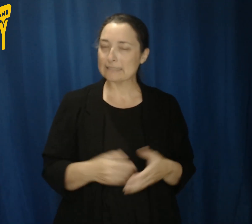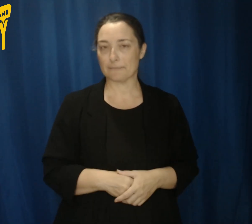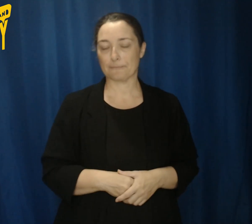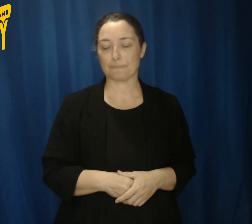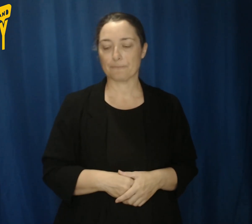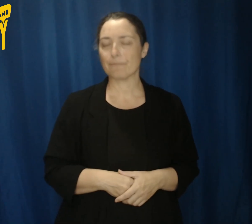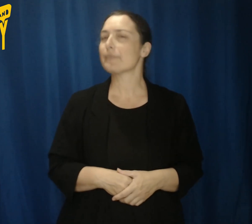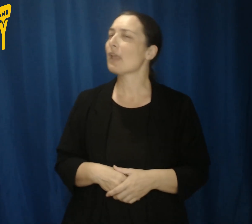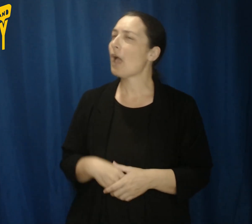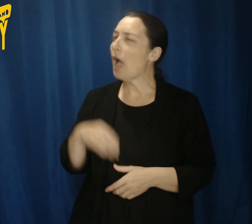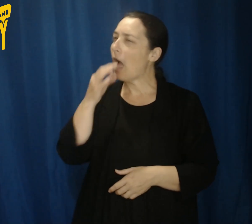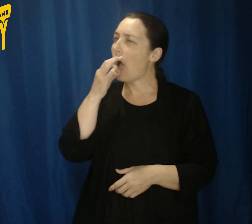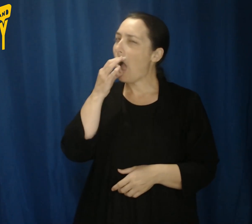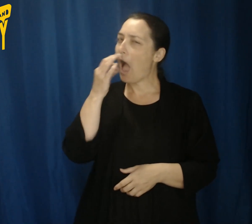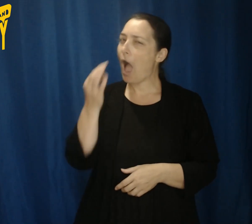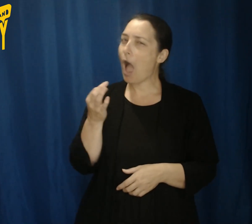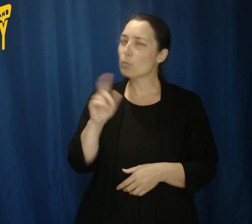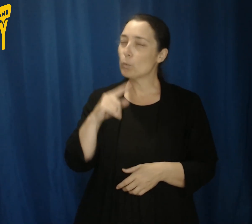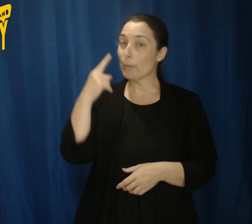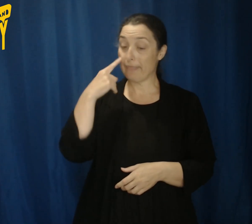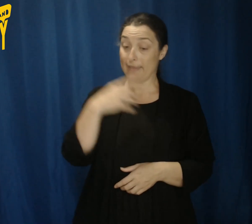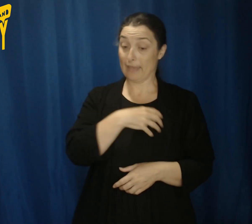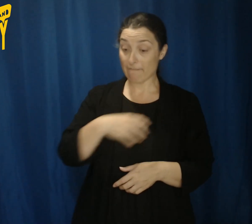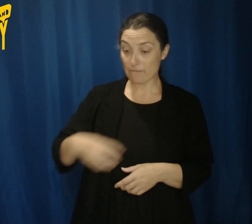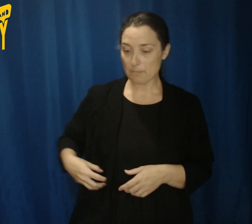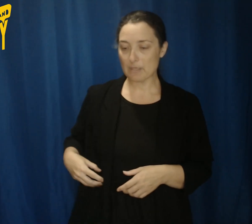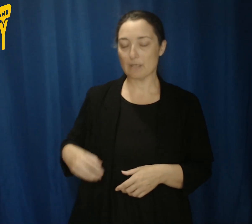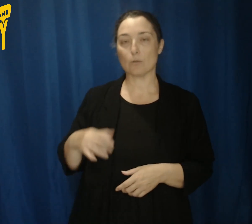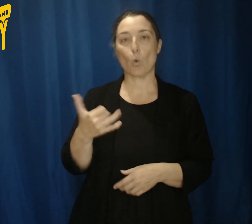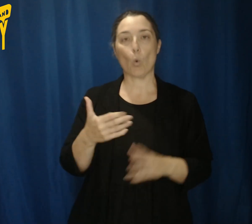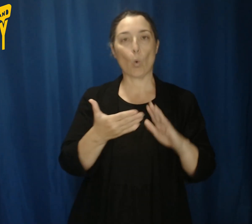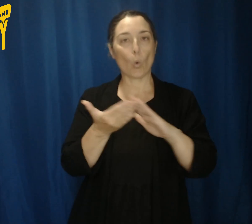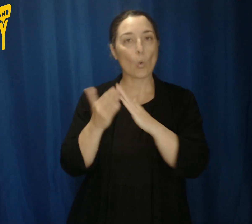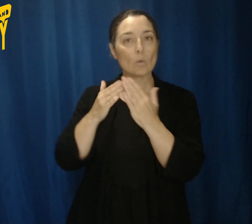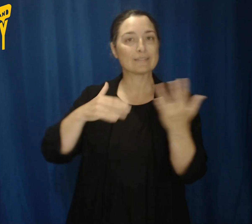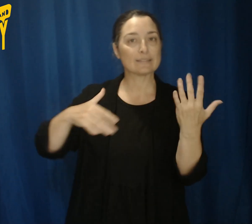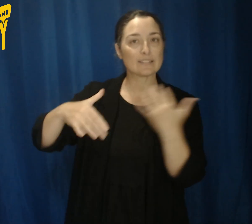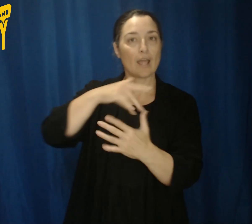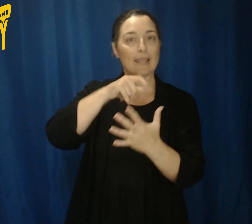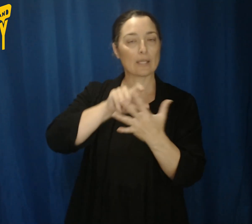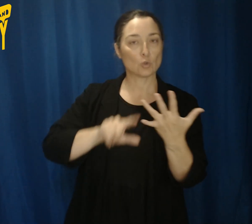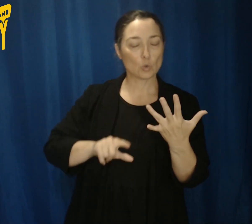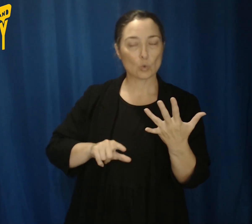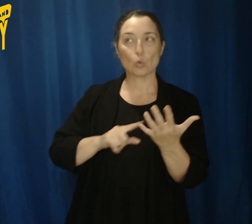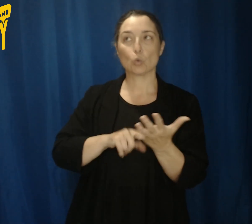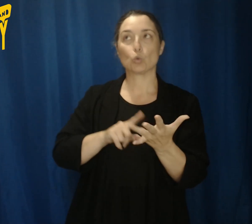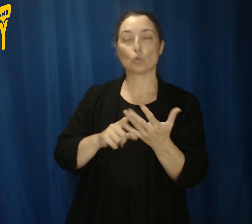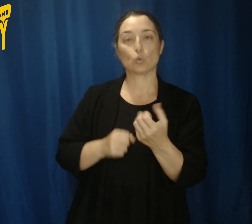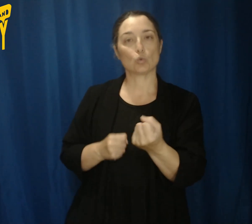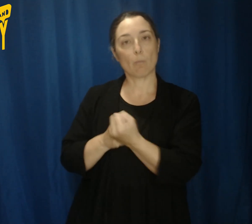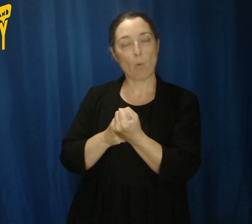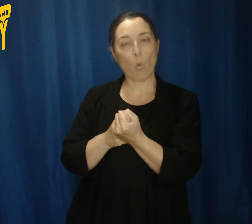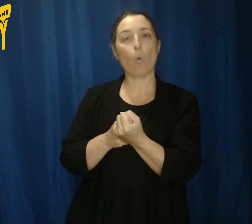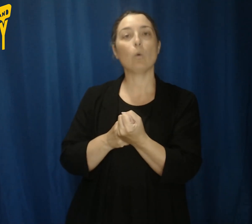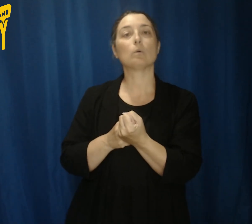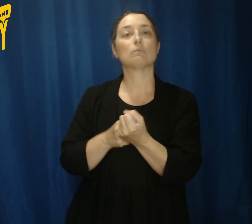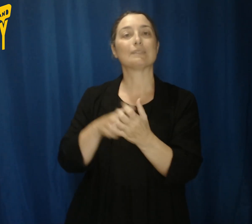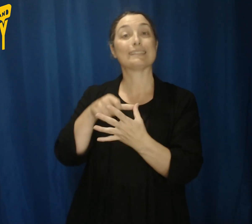the government or society could do to support disabled artists more? Well, they